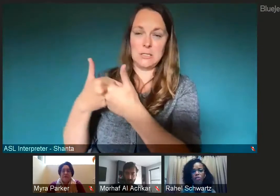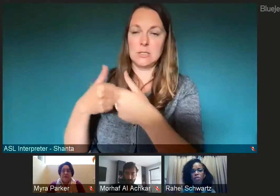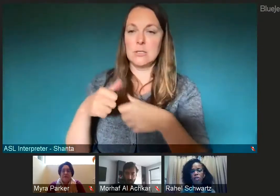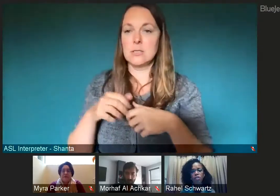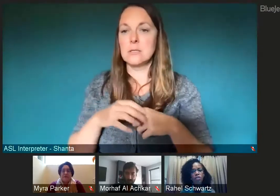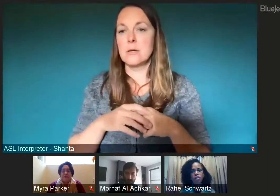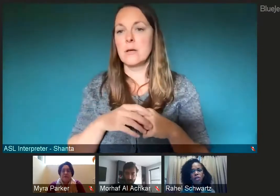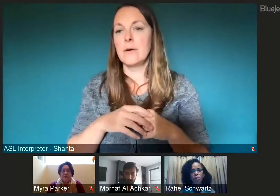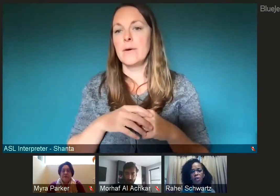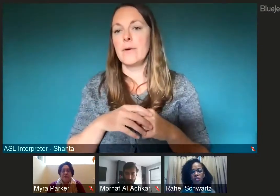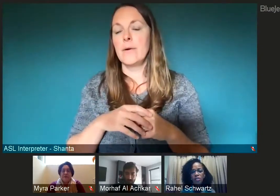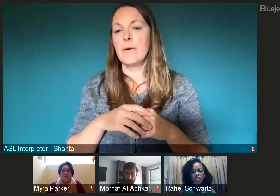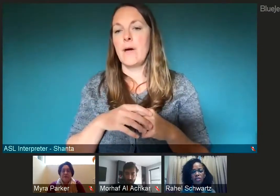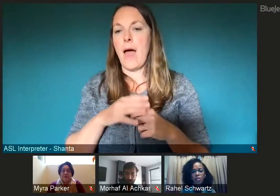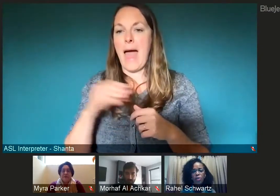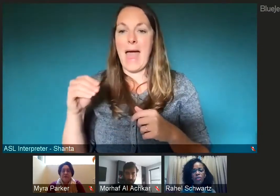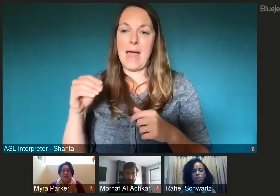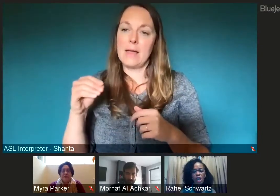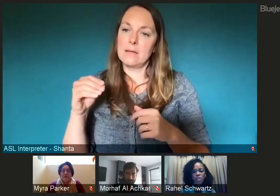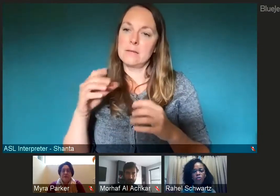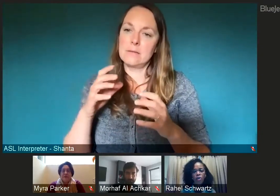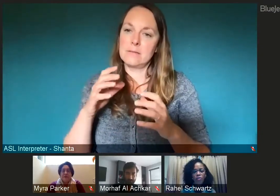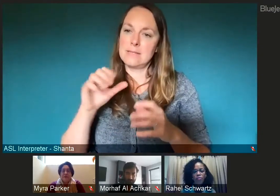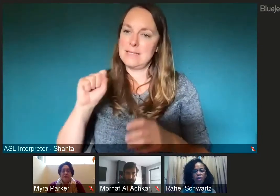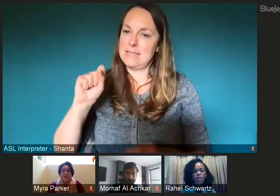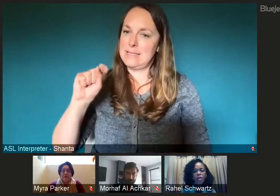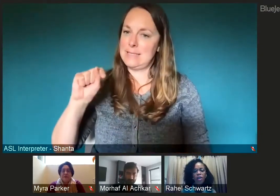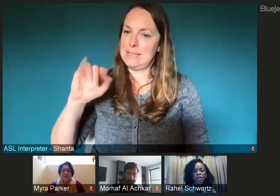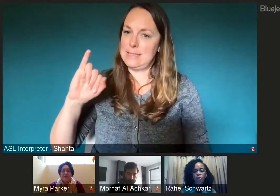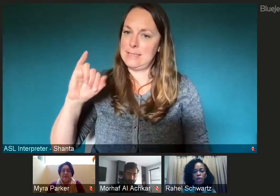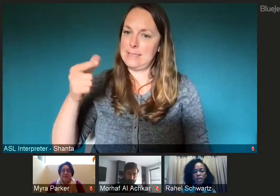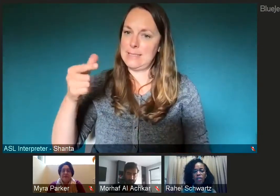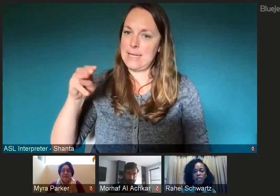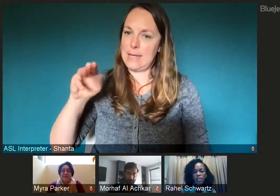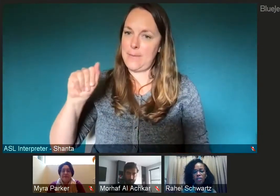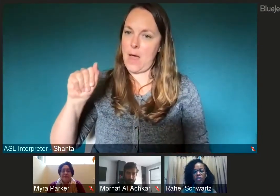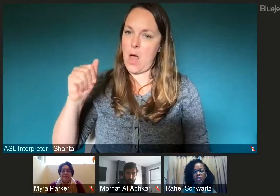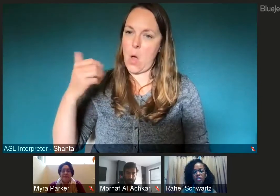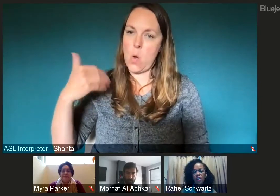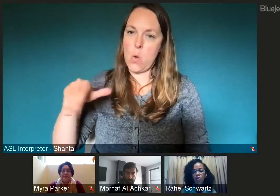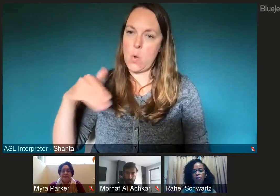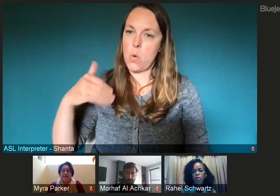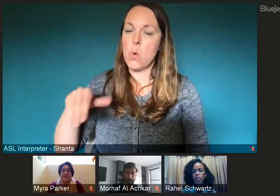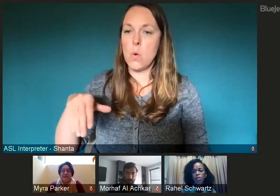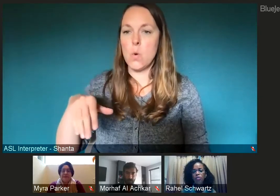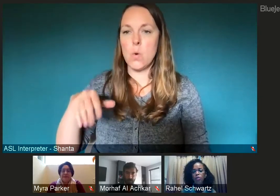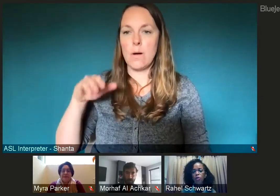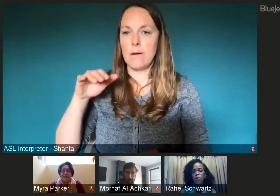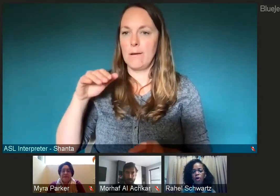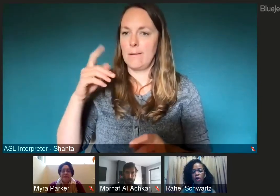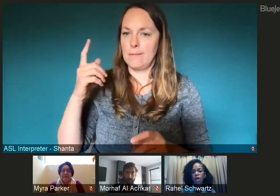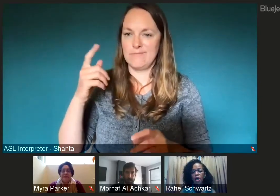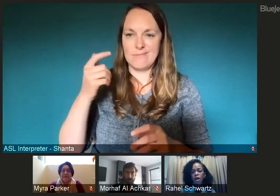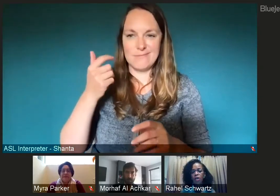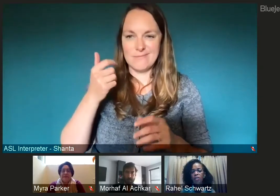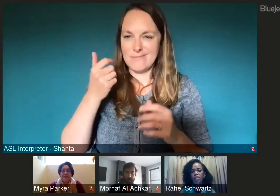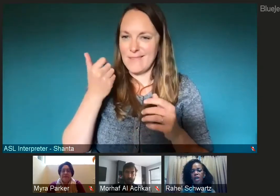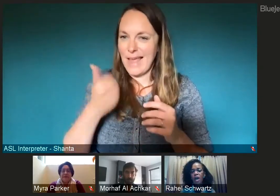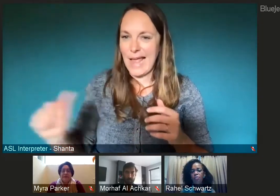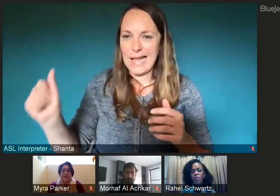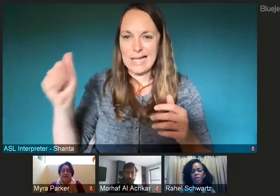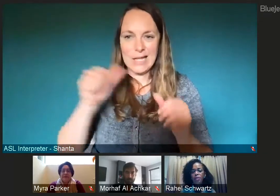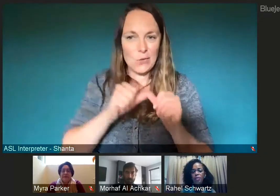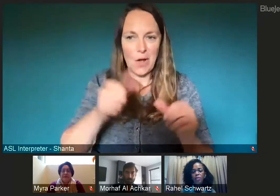of the major things is stigma. Stigma is attached to every chronic illnesses in our community. So